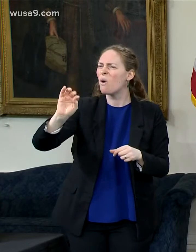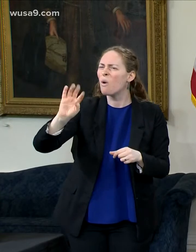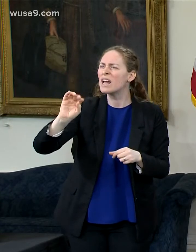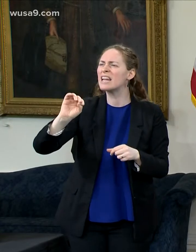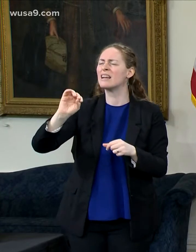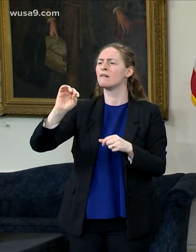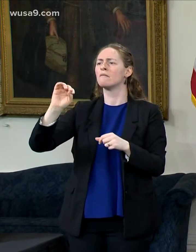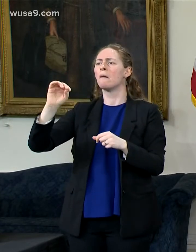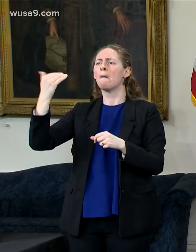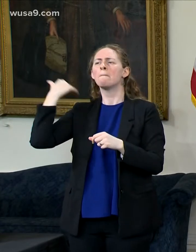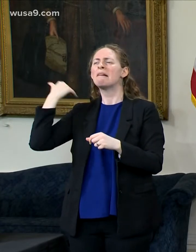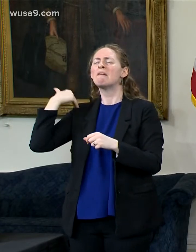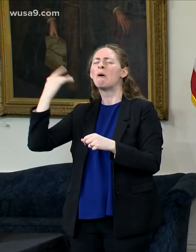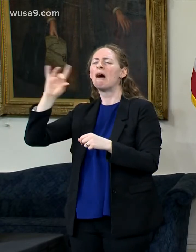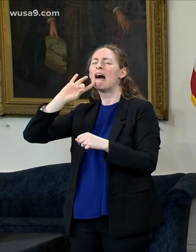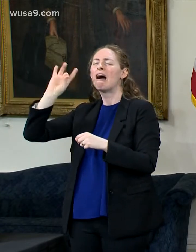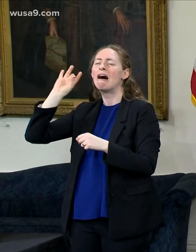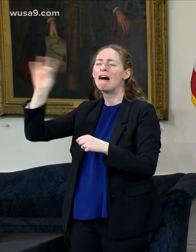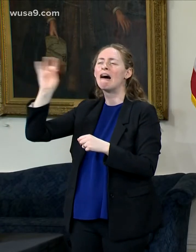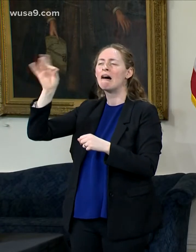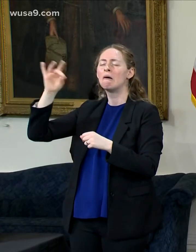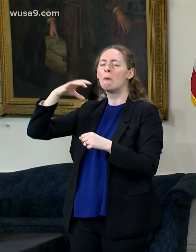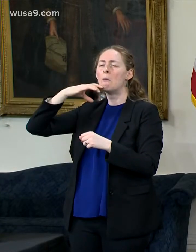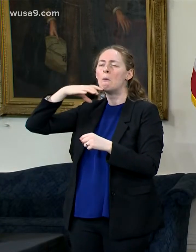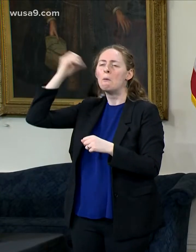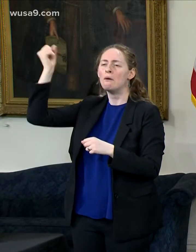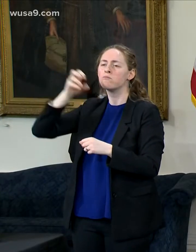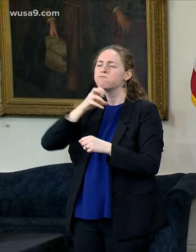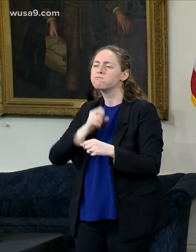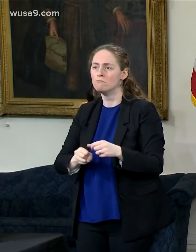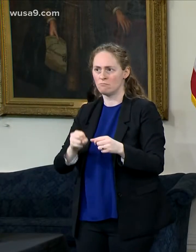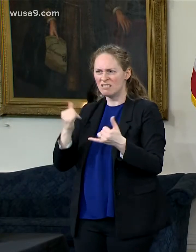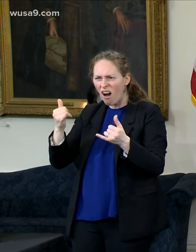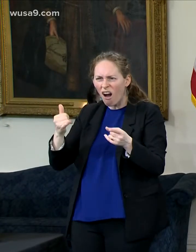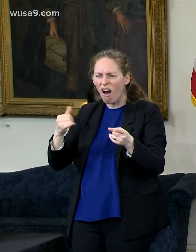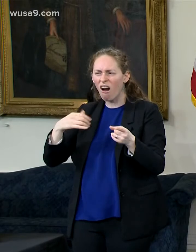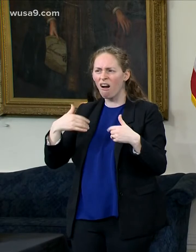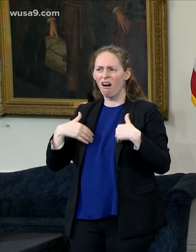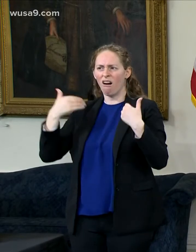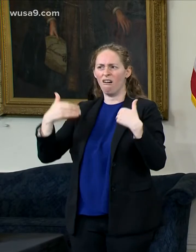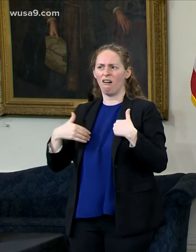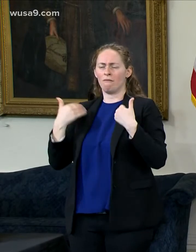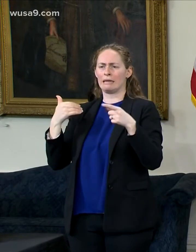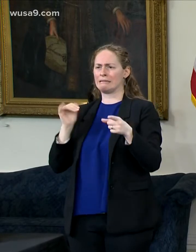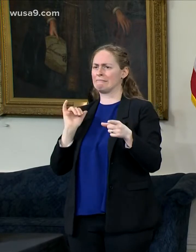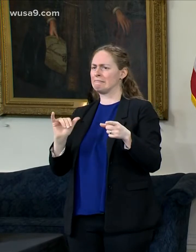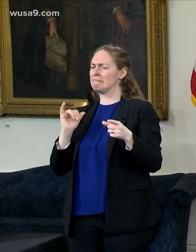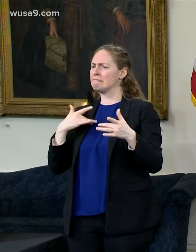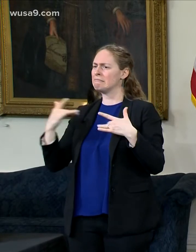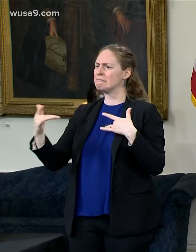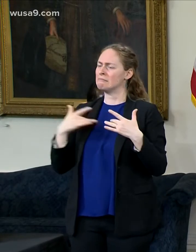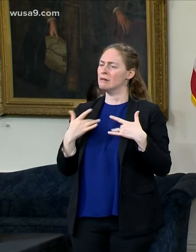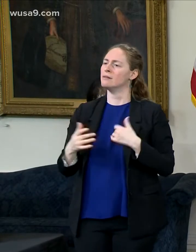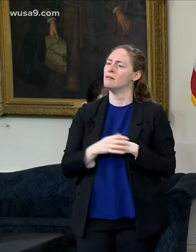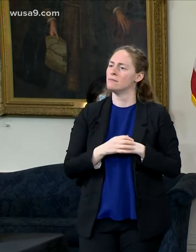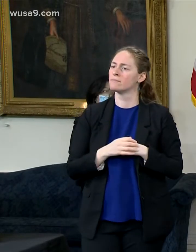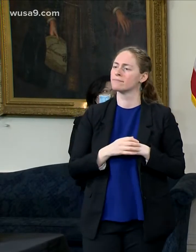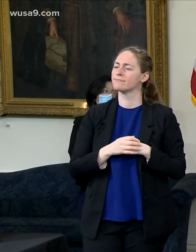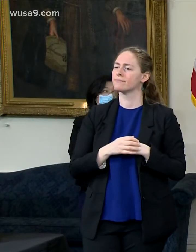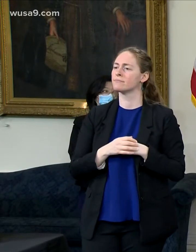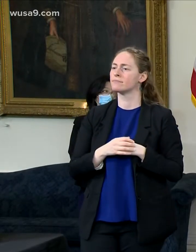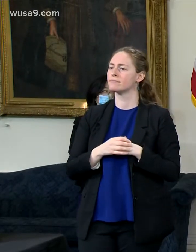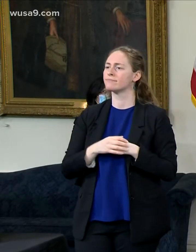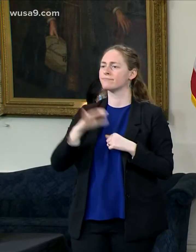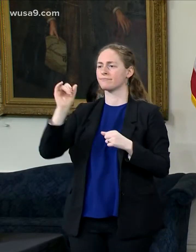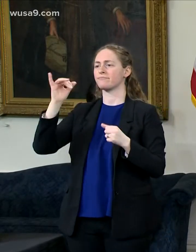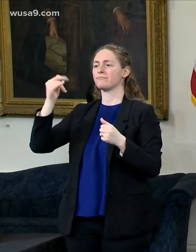having an issue with our nursing homes anymore. It was mentioned earlier about, different, Dr. MARCOZZI talked